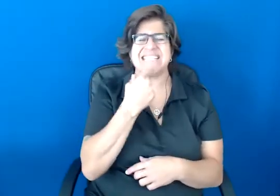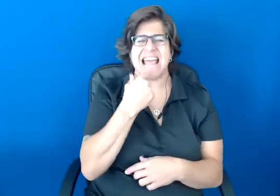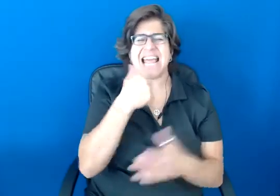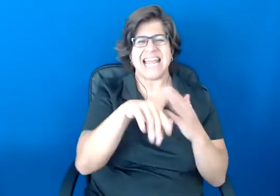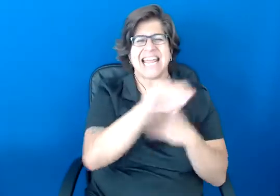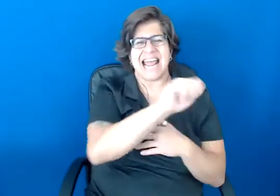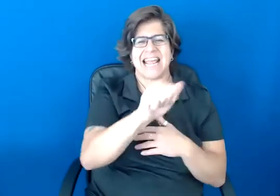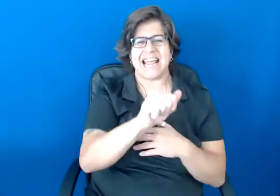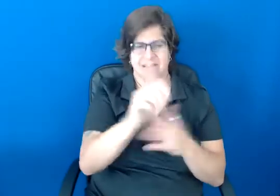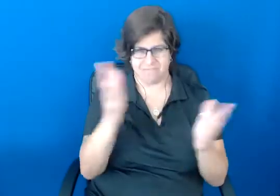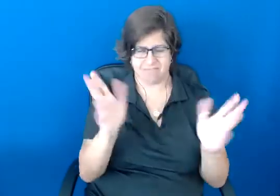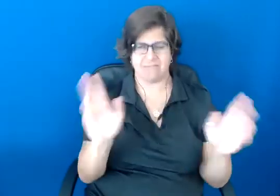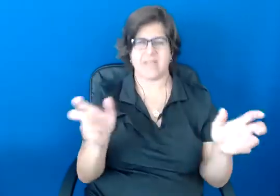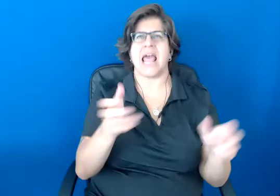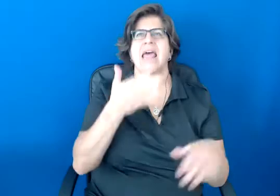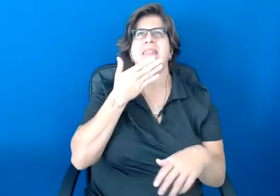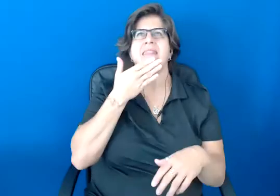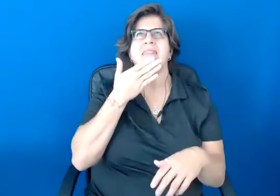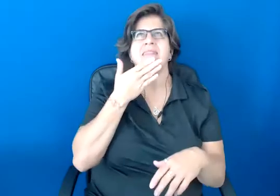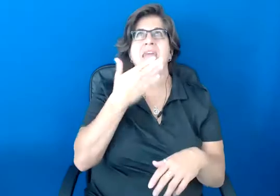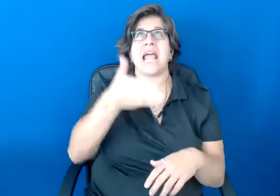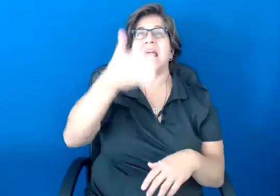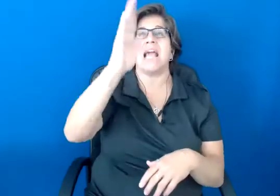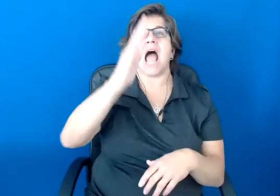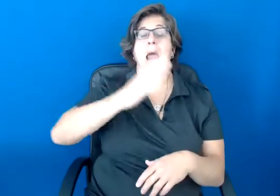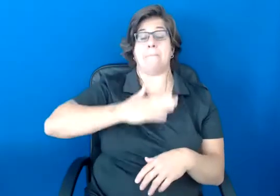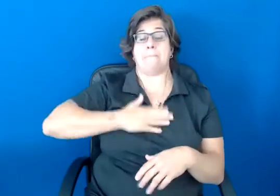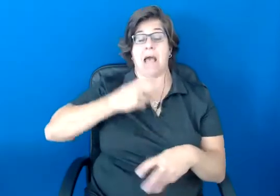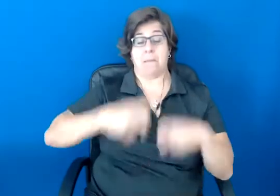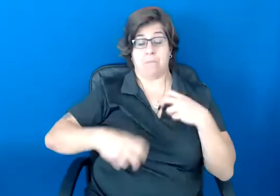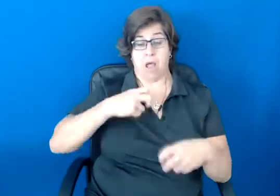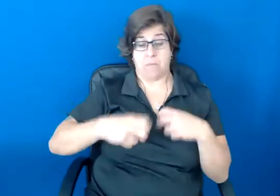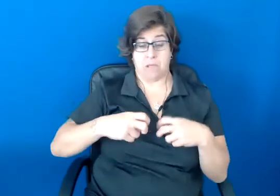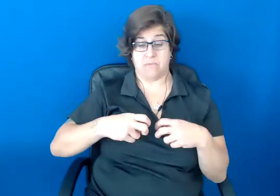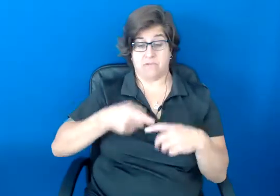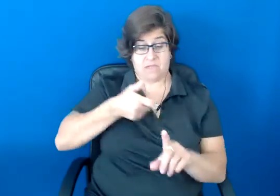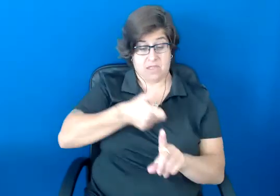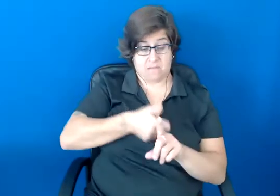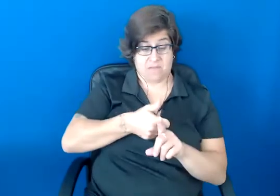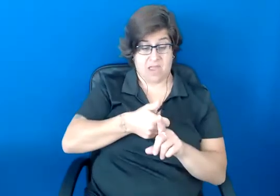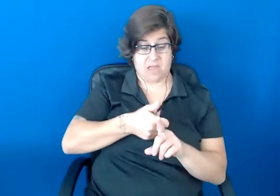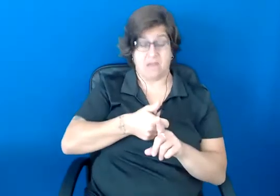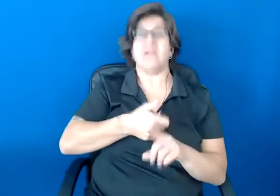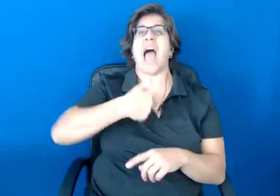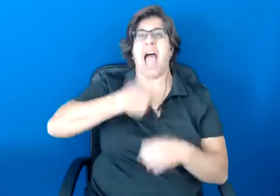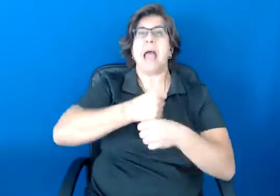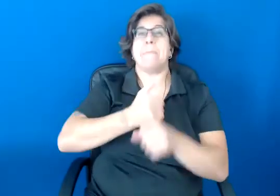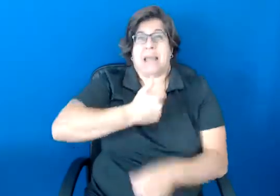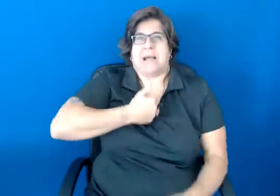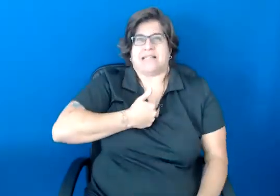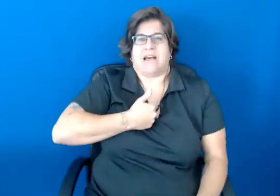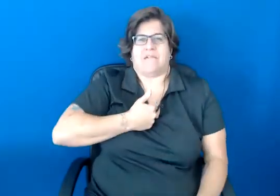well. Thank God my problems are of my own making. Because if they're of